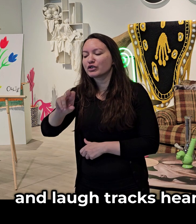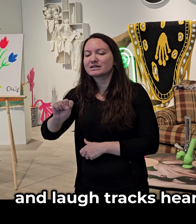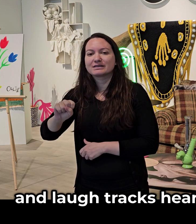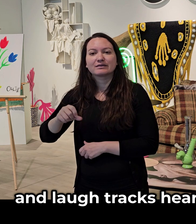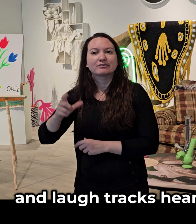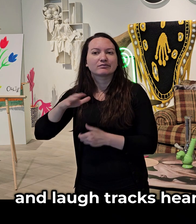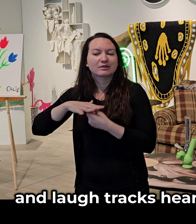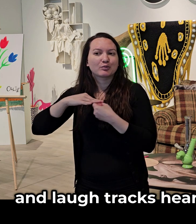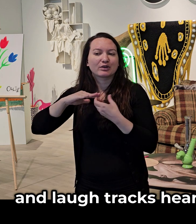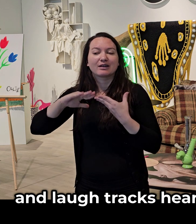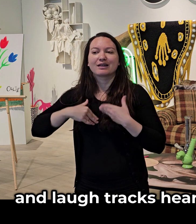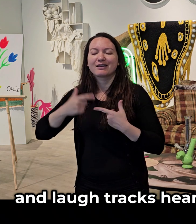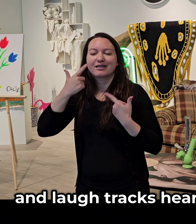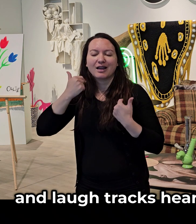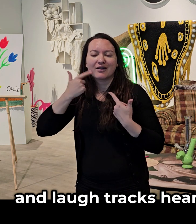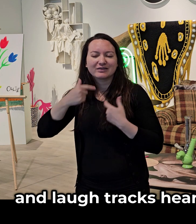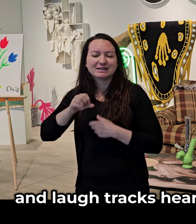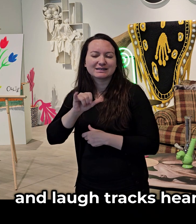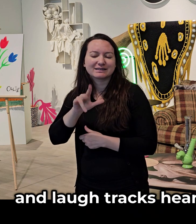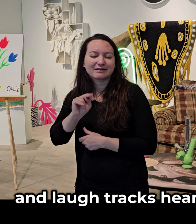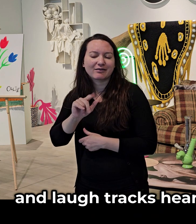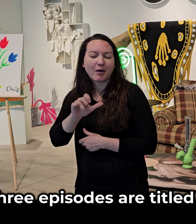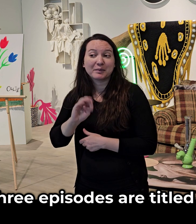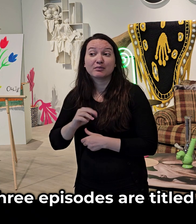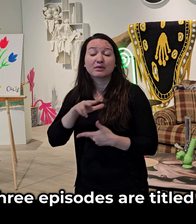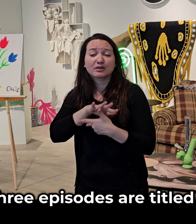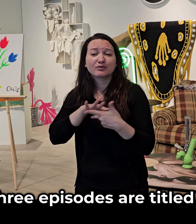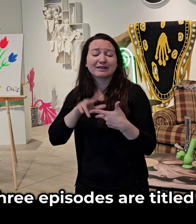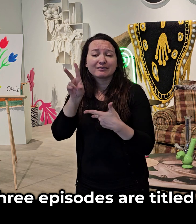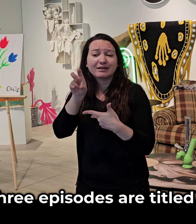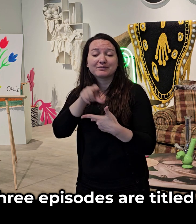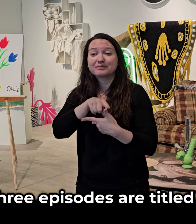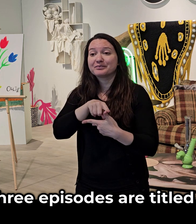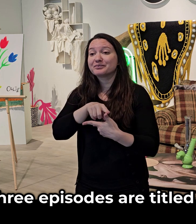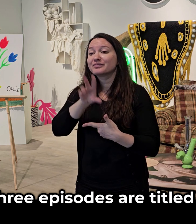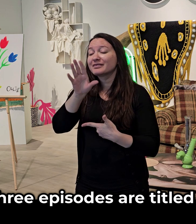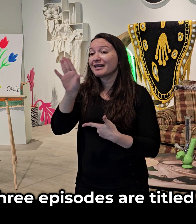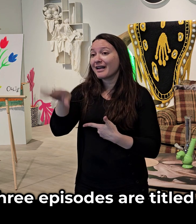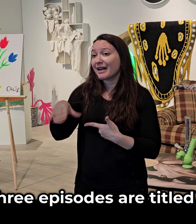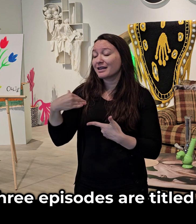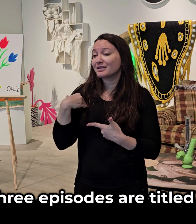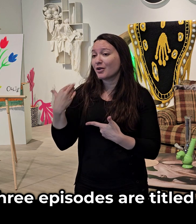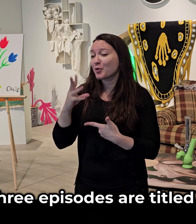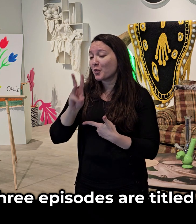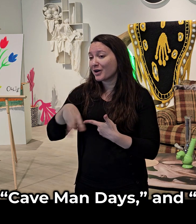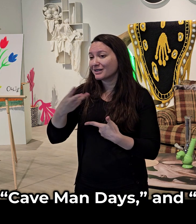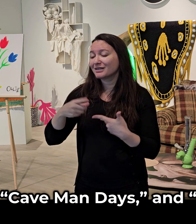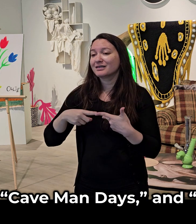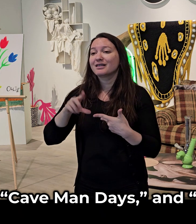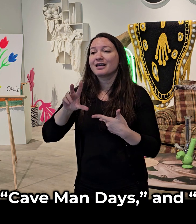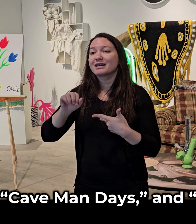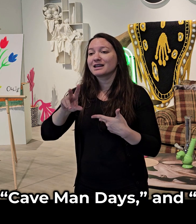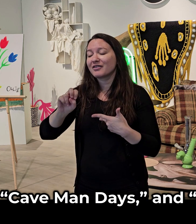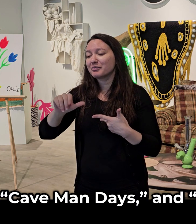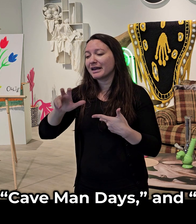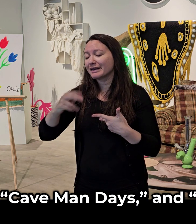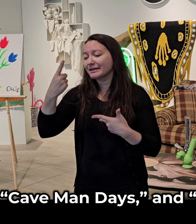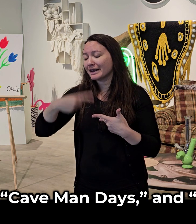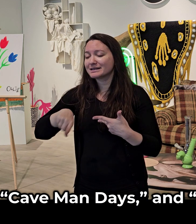laugh tracks heard in sitcoms. The 3 episodes are titled Hey Young World, Caveman Days, and Dipping